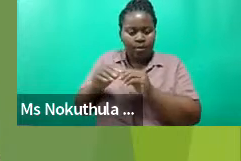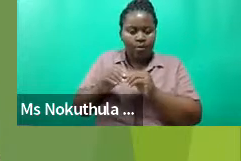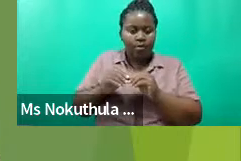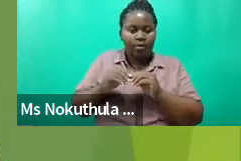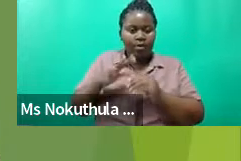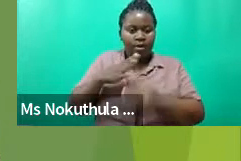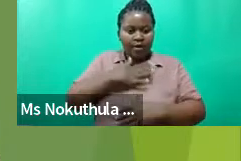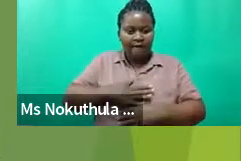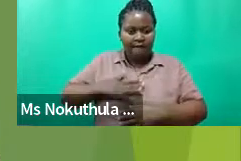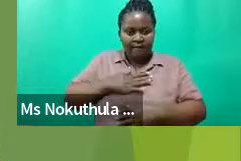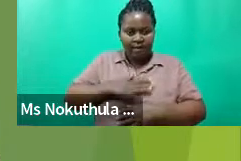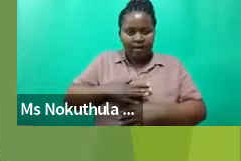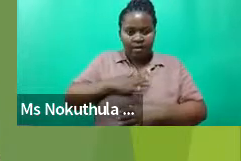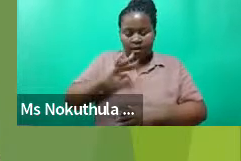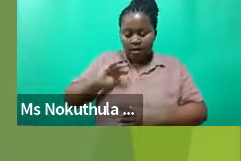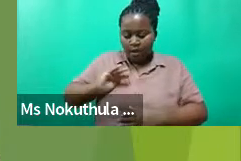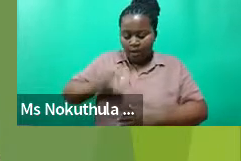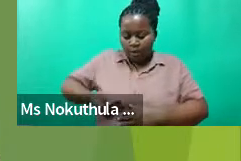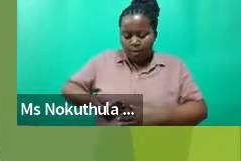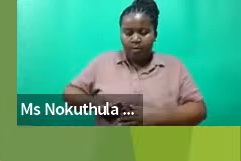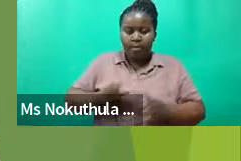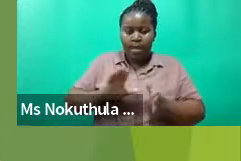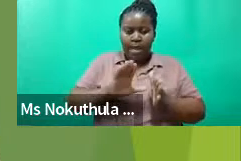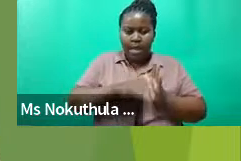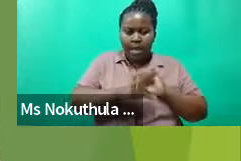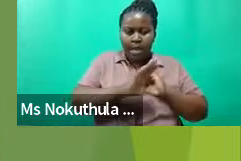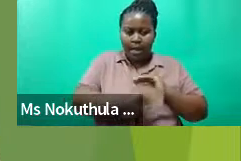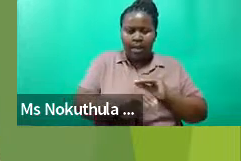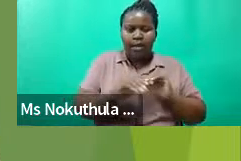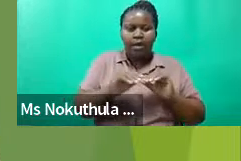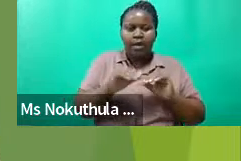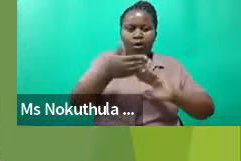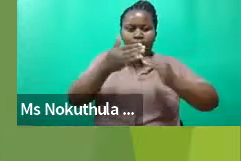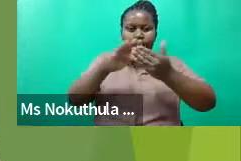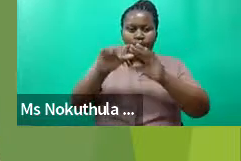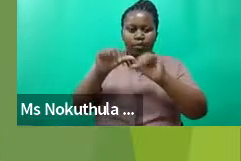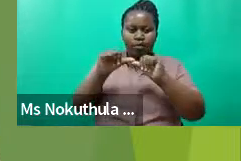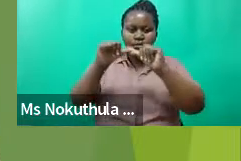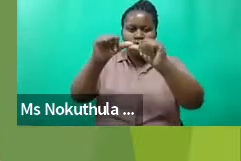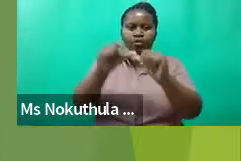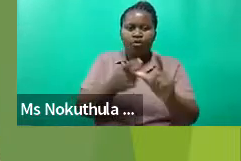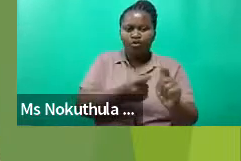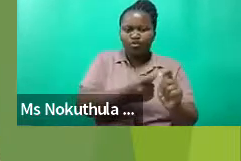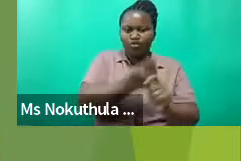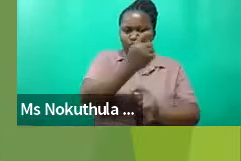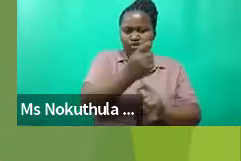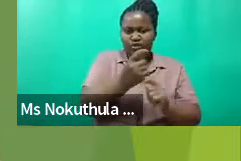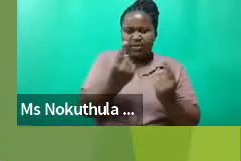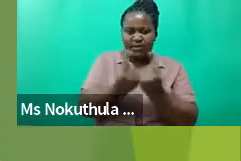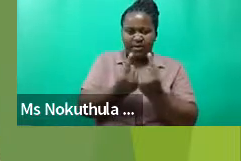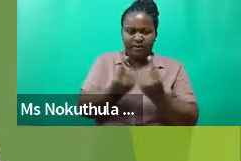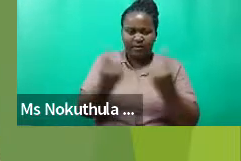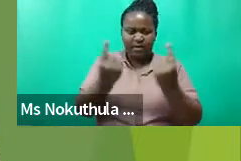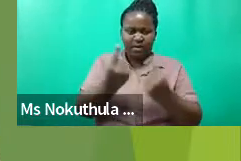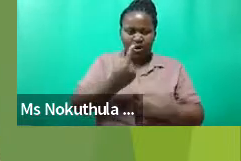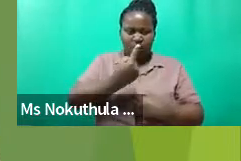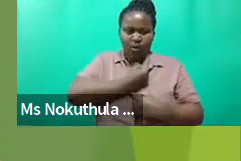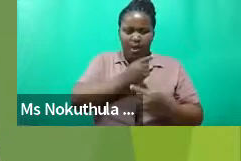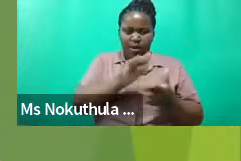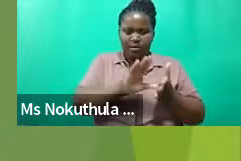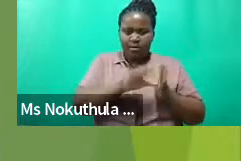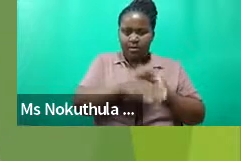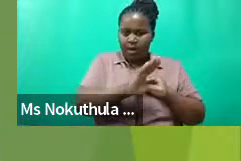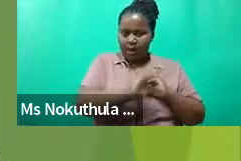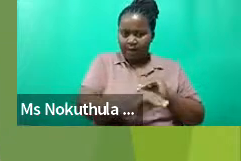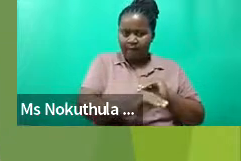with disabilities, that even though the society continue to treat them as different because of their disability, as